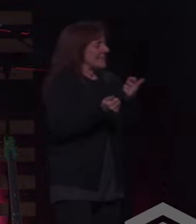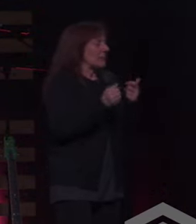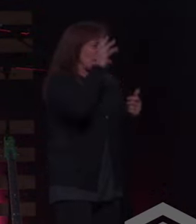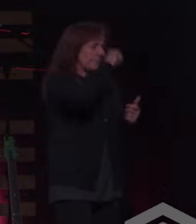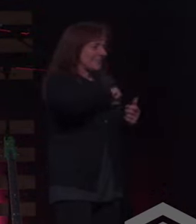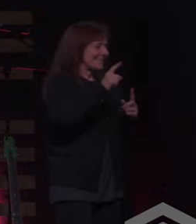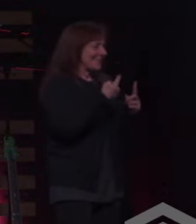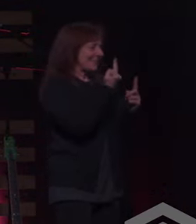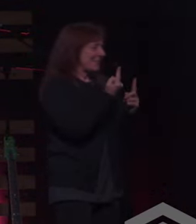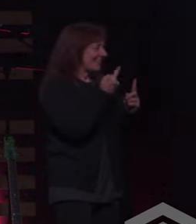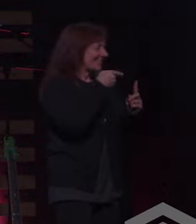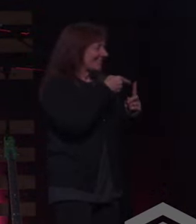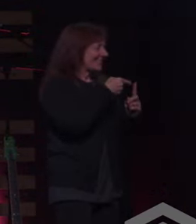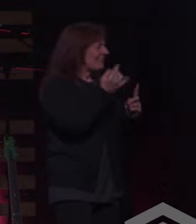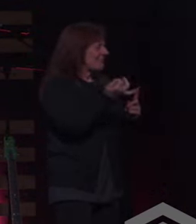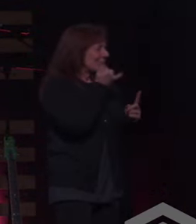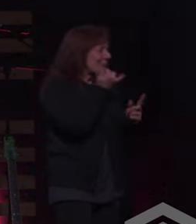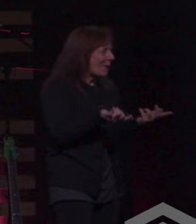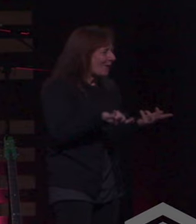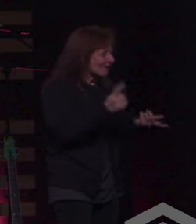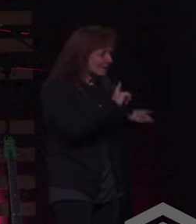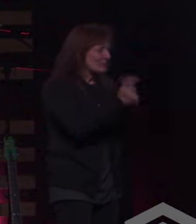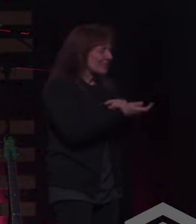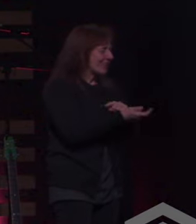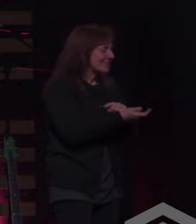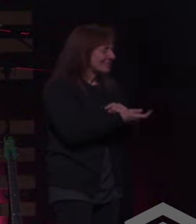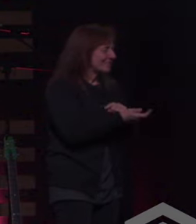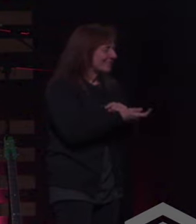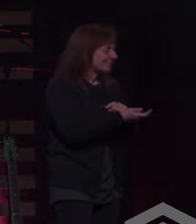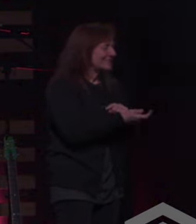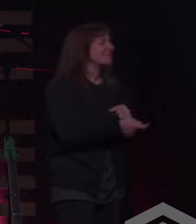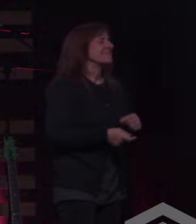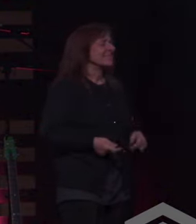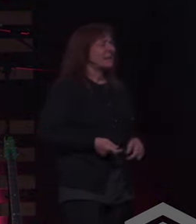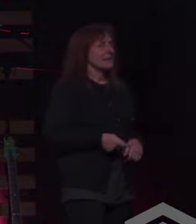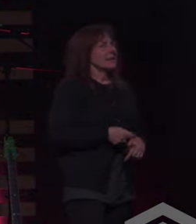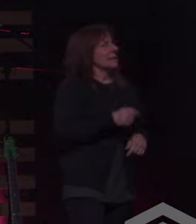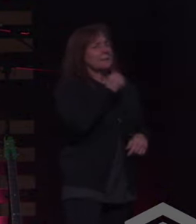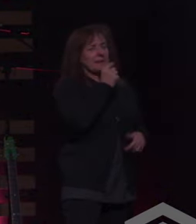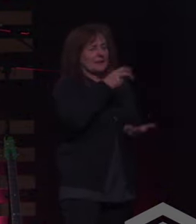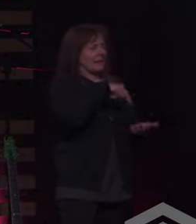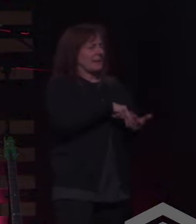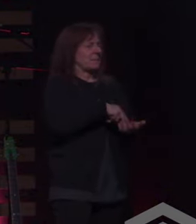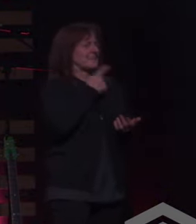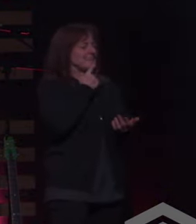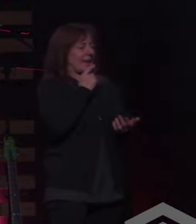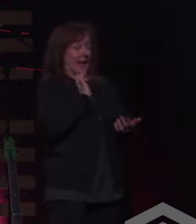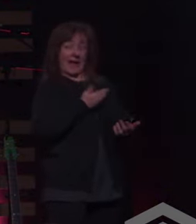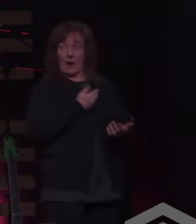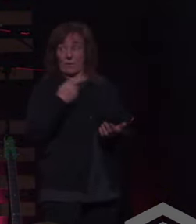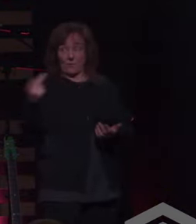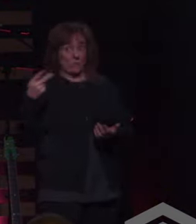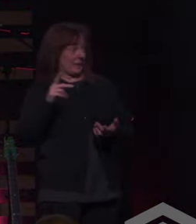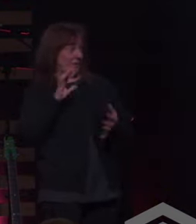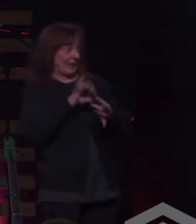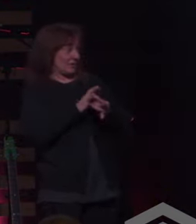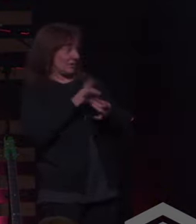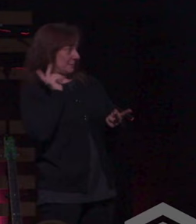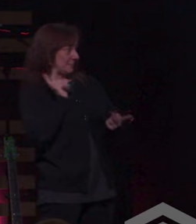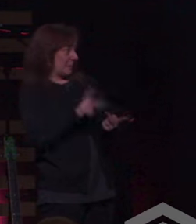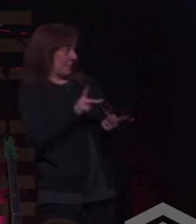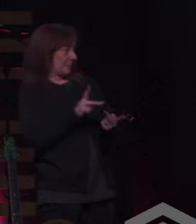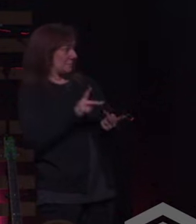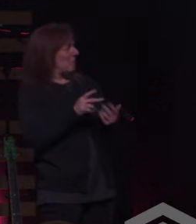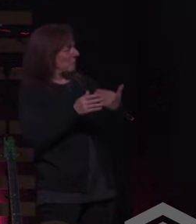missing out and something is wrong and it needs to change. I'm not going to get up here and tell you that our relationship is perfect, but it's dang